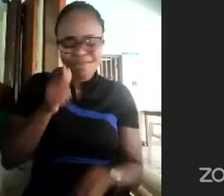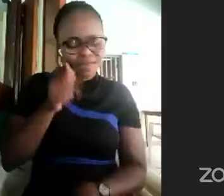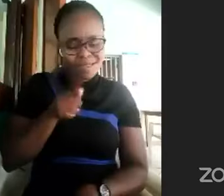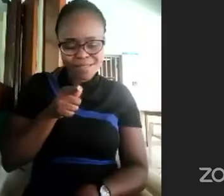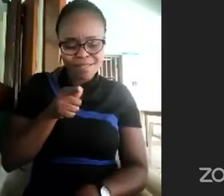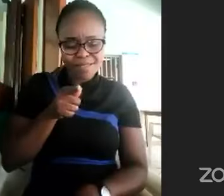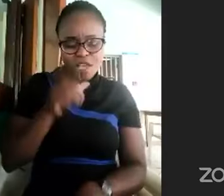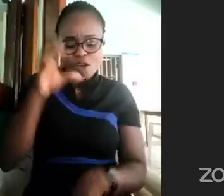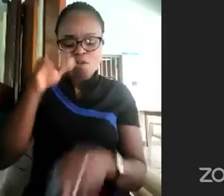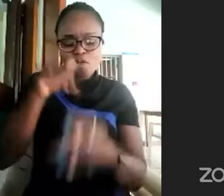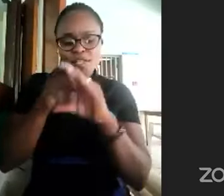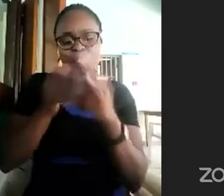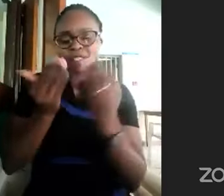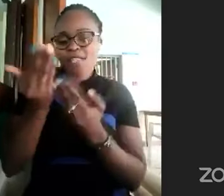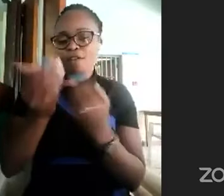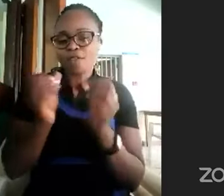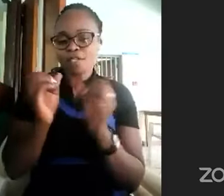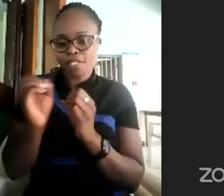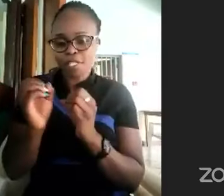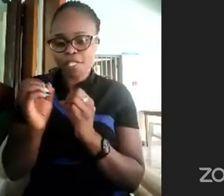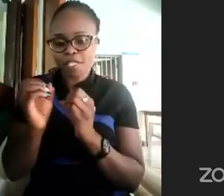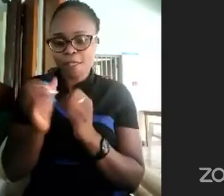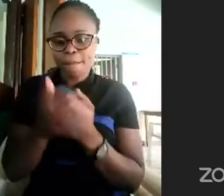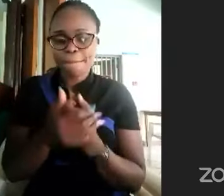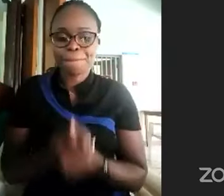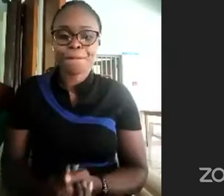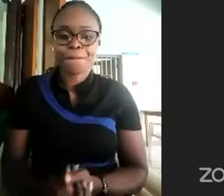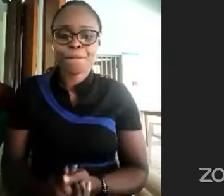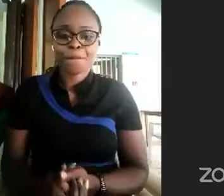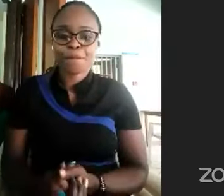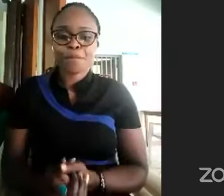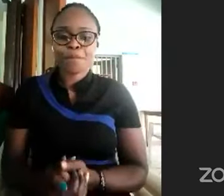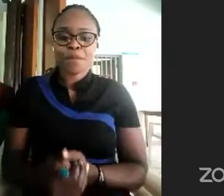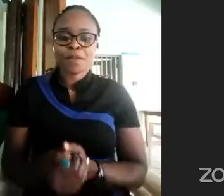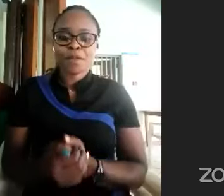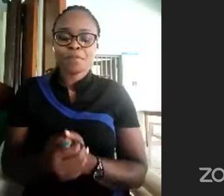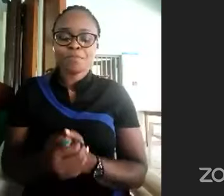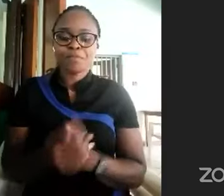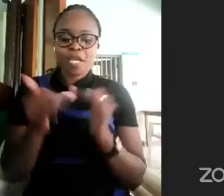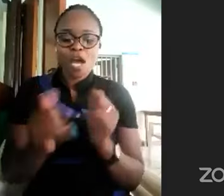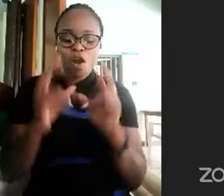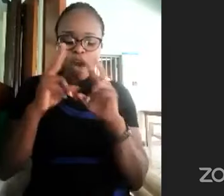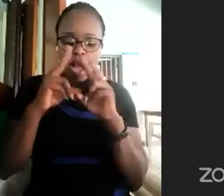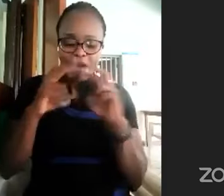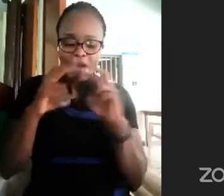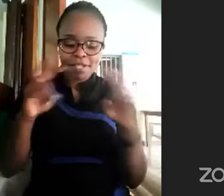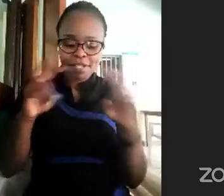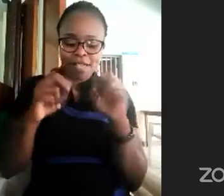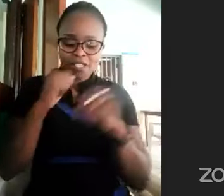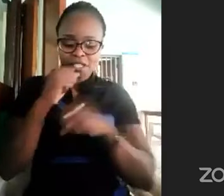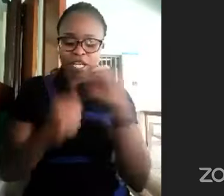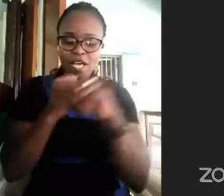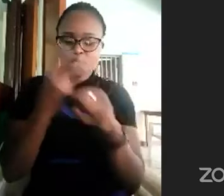Transparency International Kenya conducted a study in 2019. And they also found out that corruption in healthcare system in